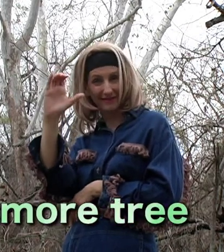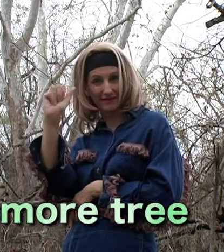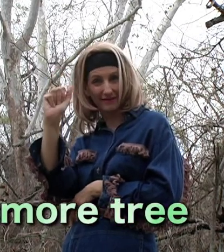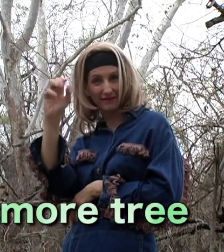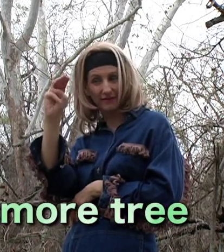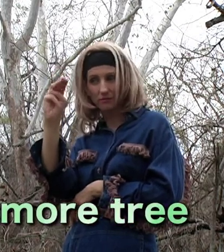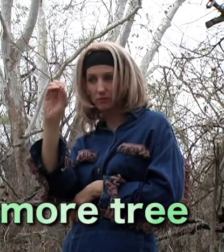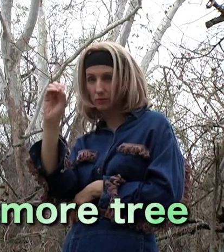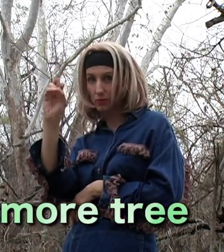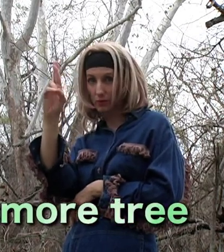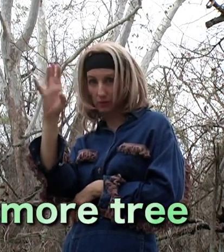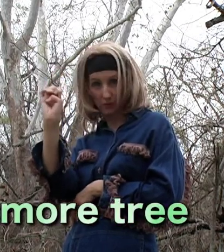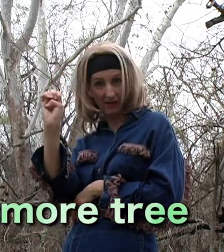sycamore.